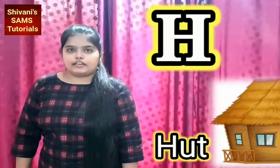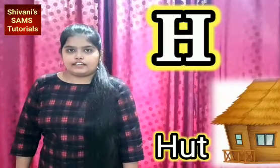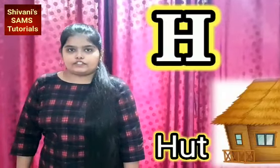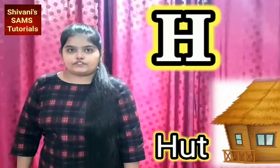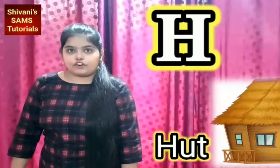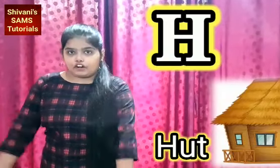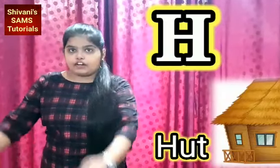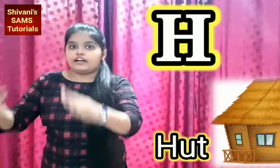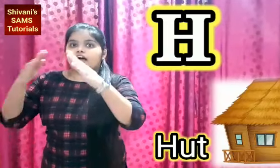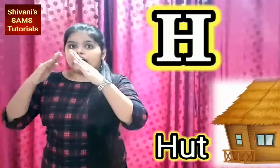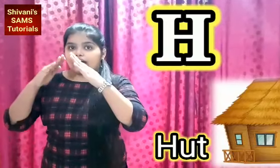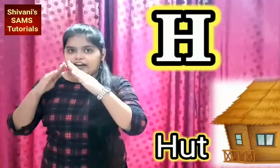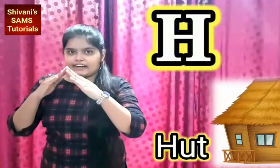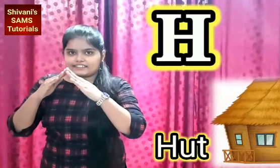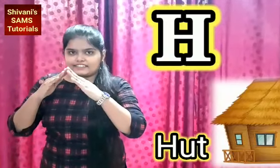H for hat.